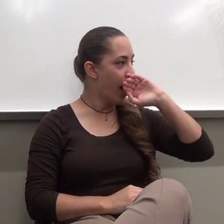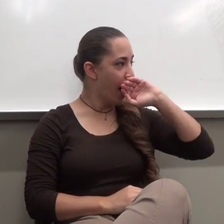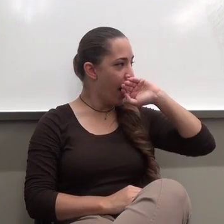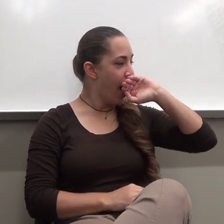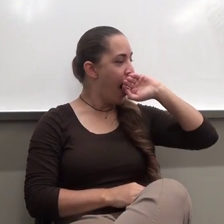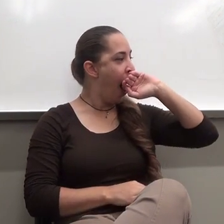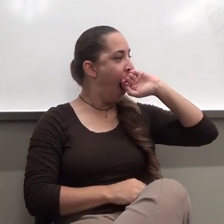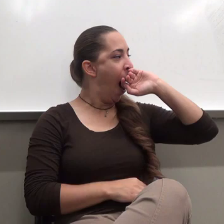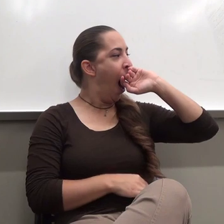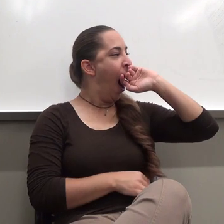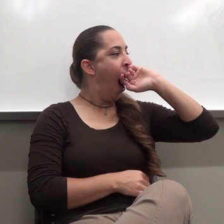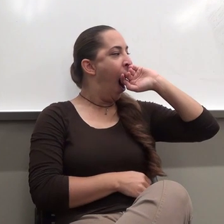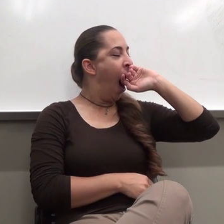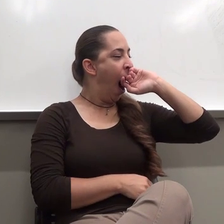So here's your